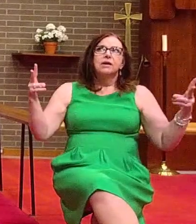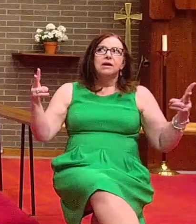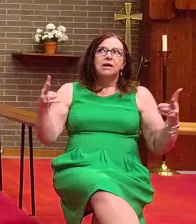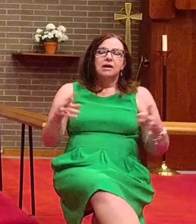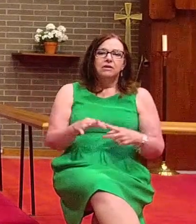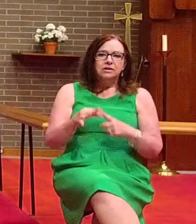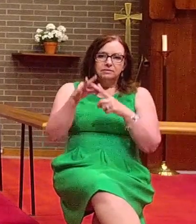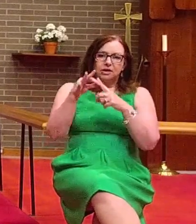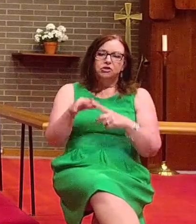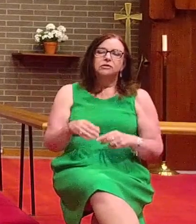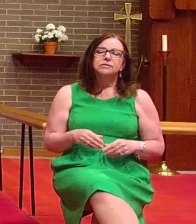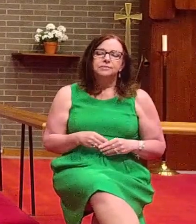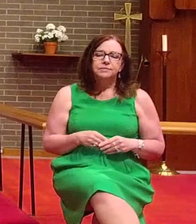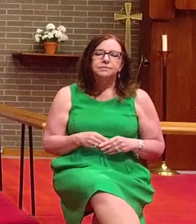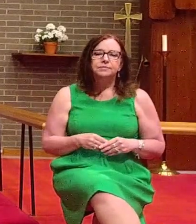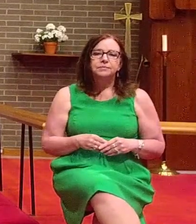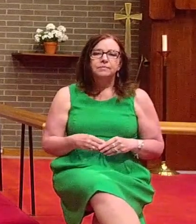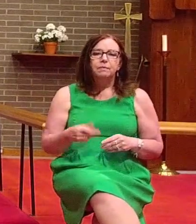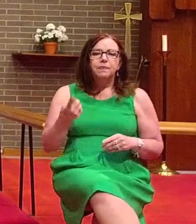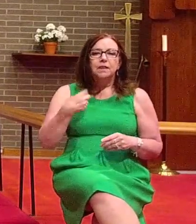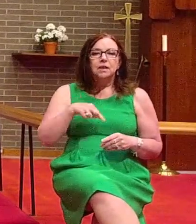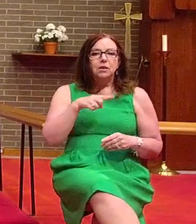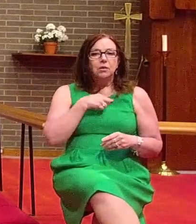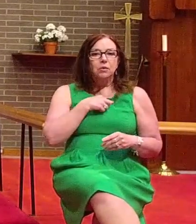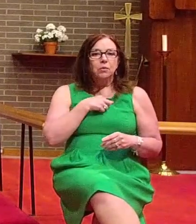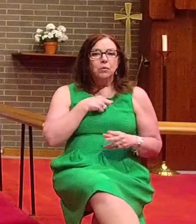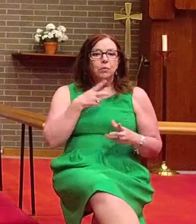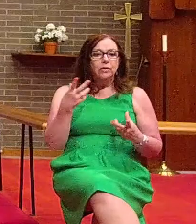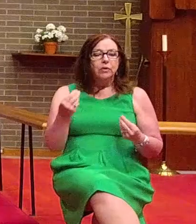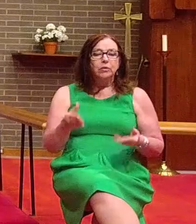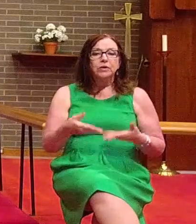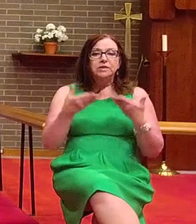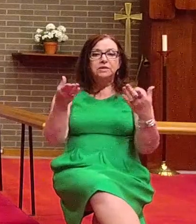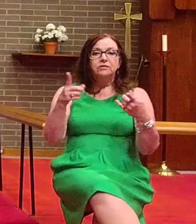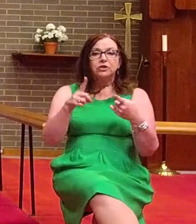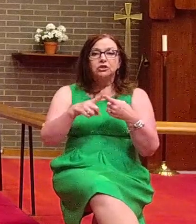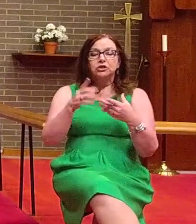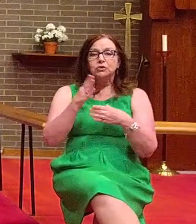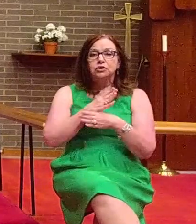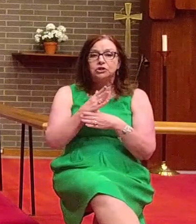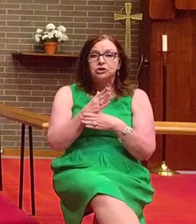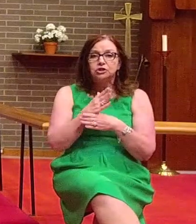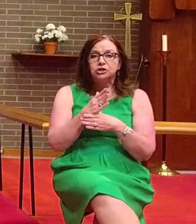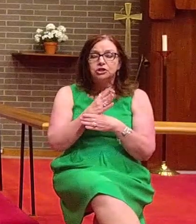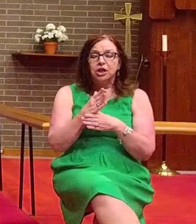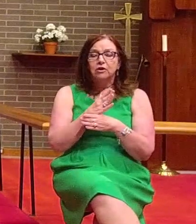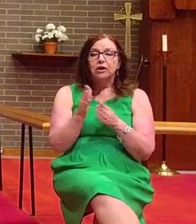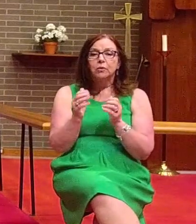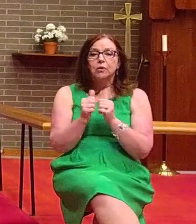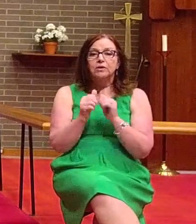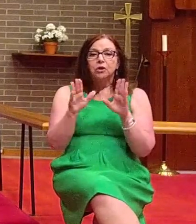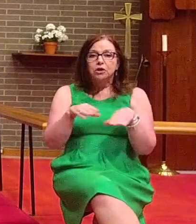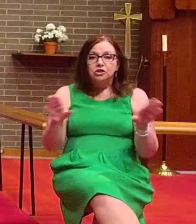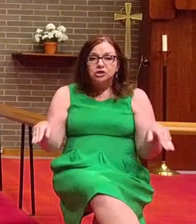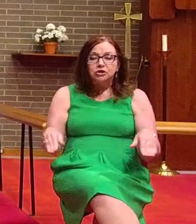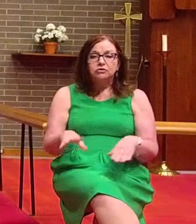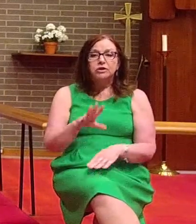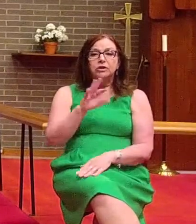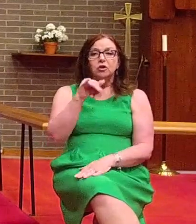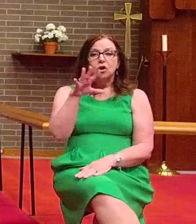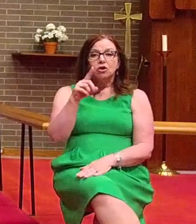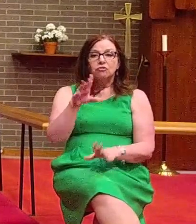package. We deliver it to our children. We deliver it to our